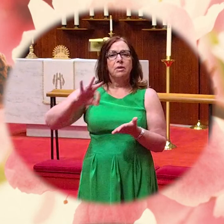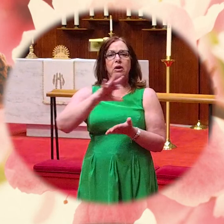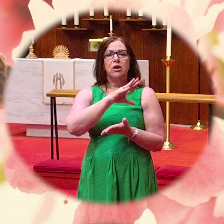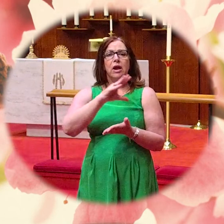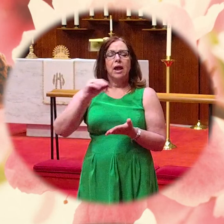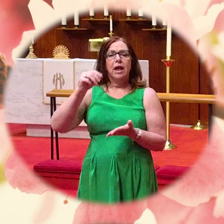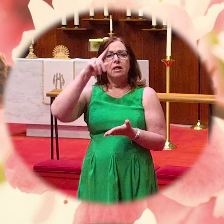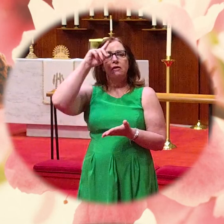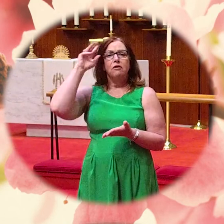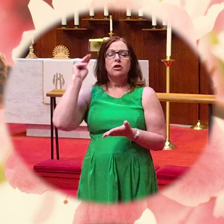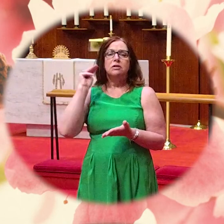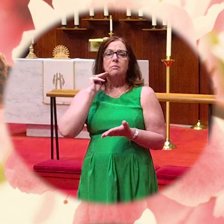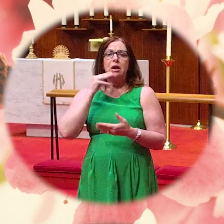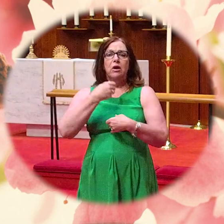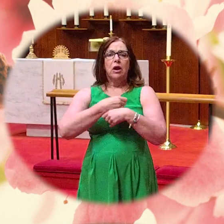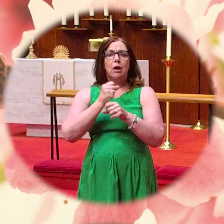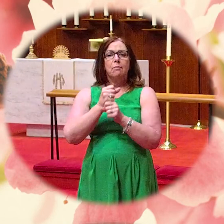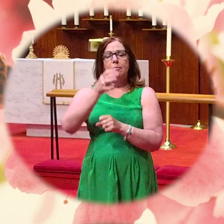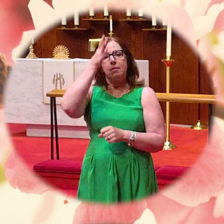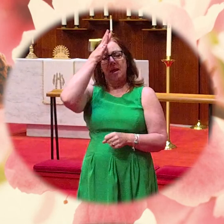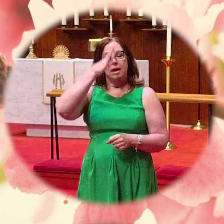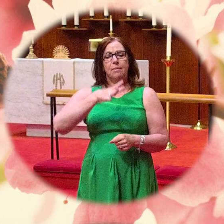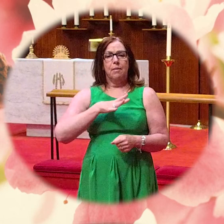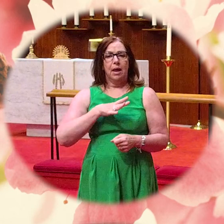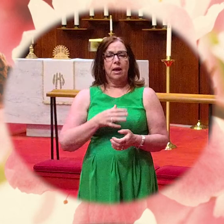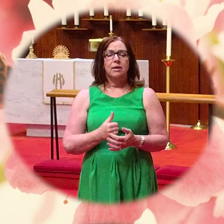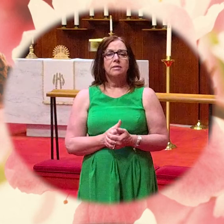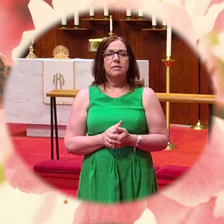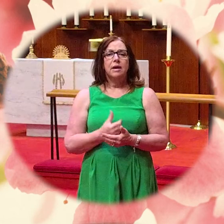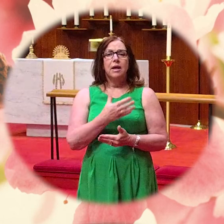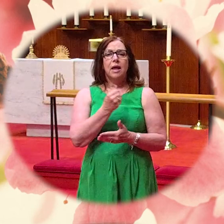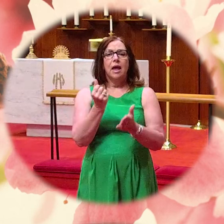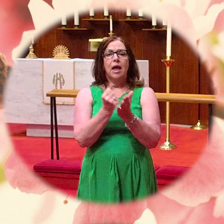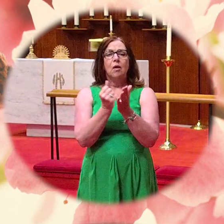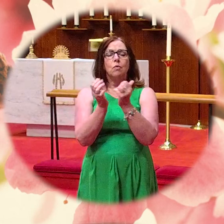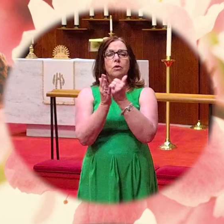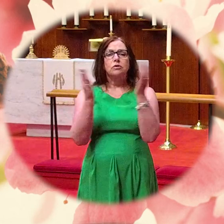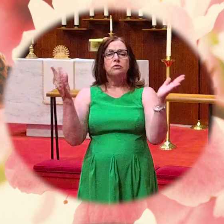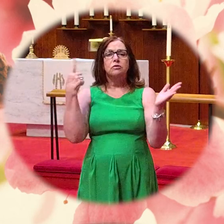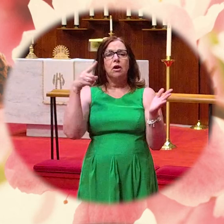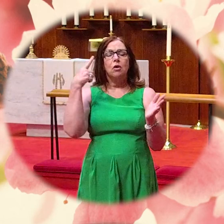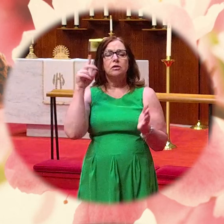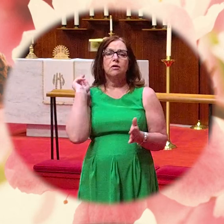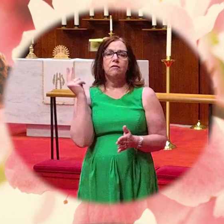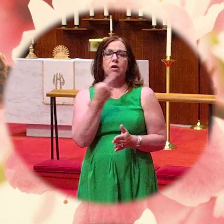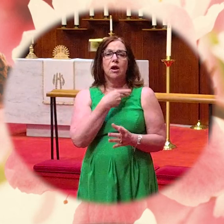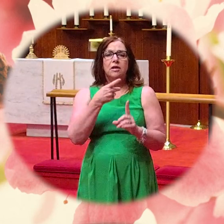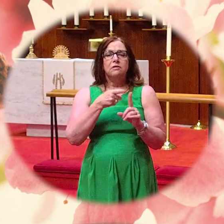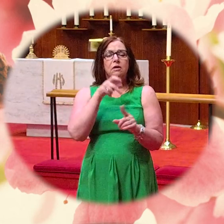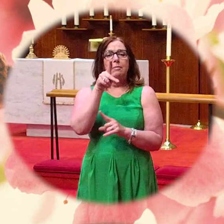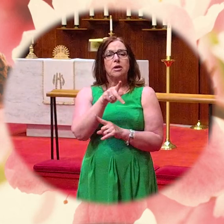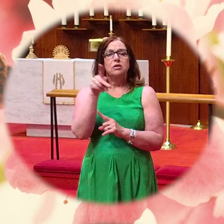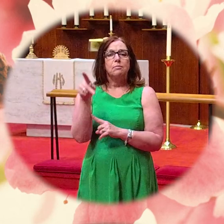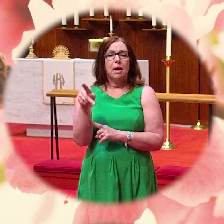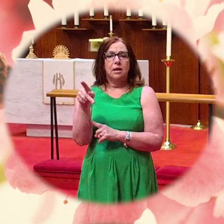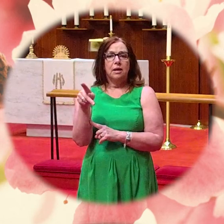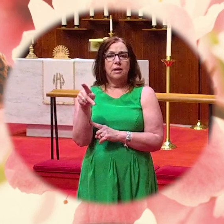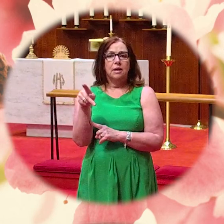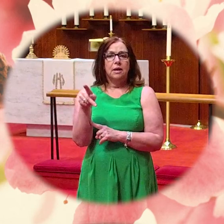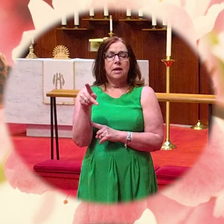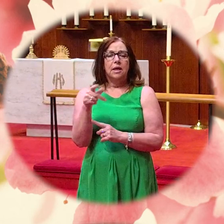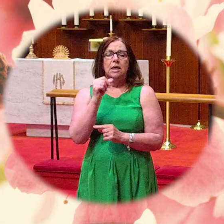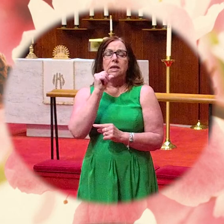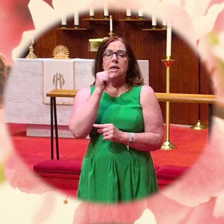the Virgin Mary and was made man, and was crucified also for us under Pontius Pilate.